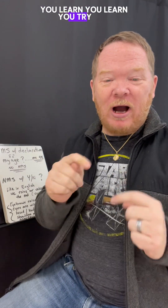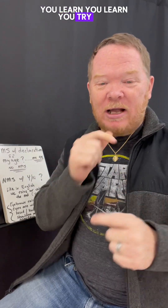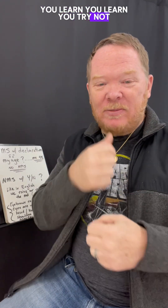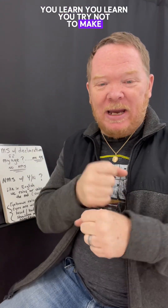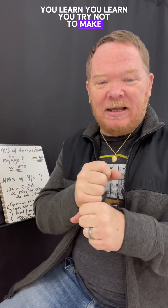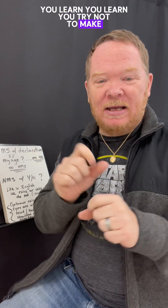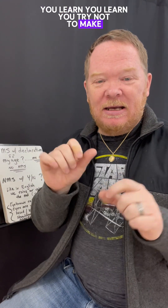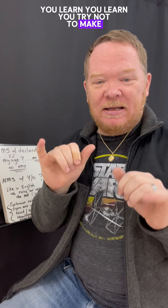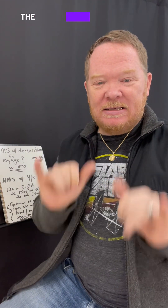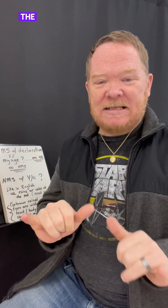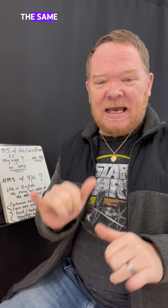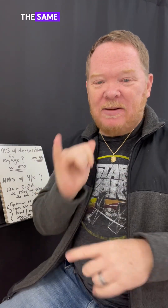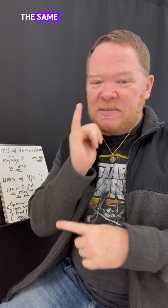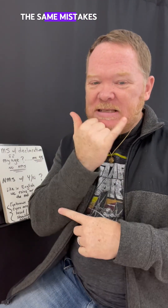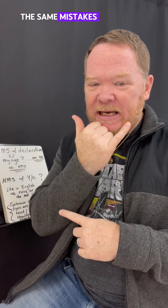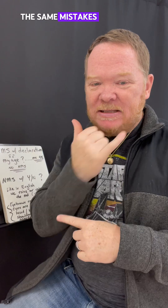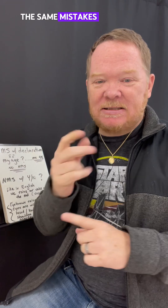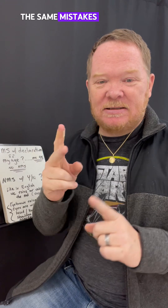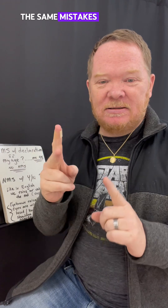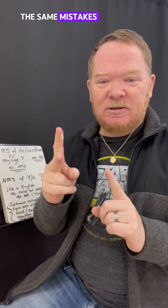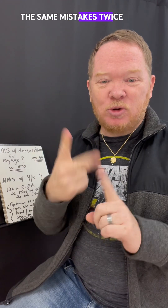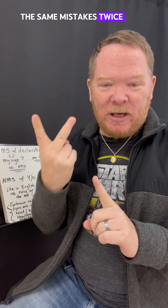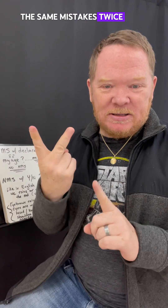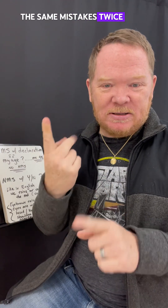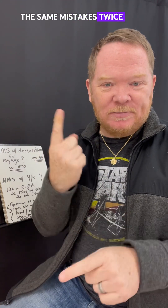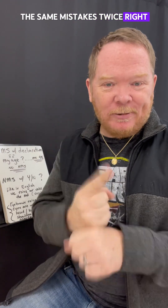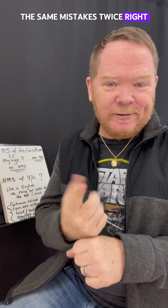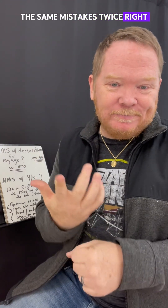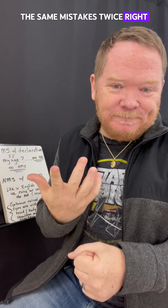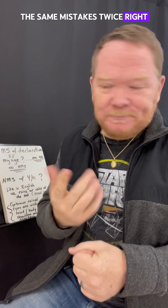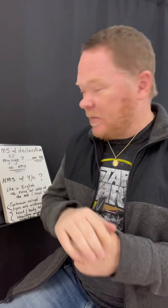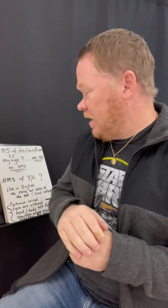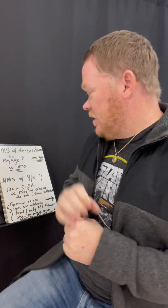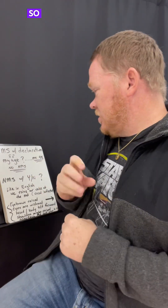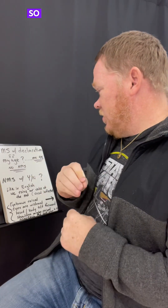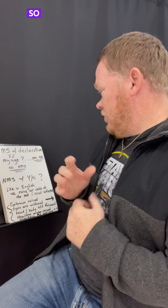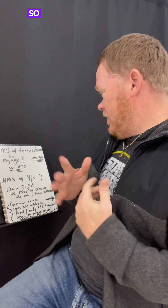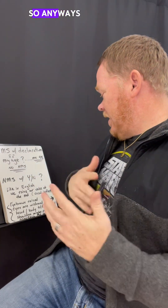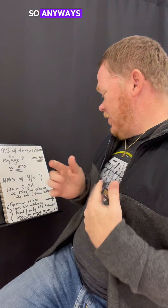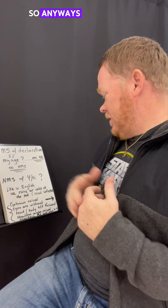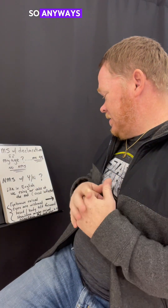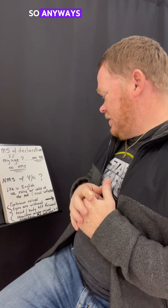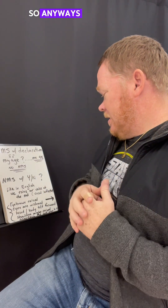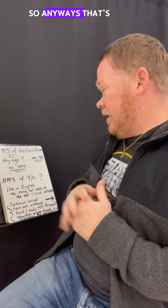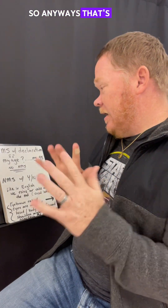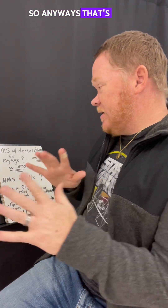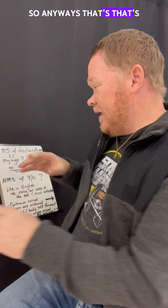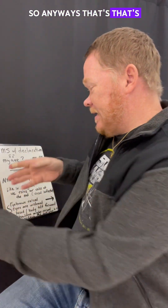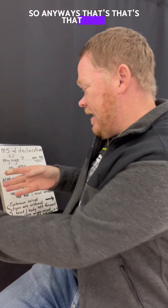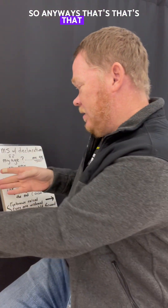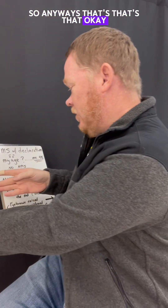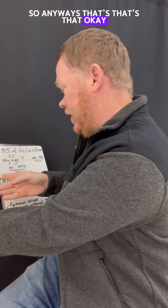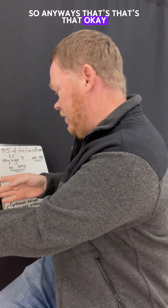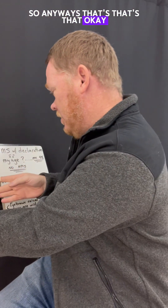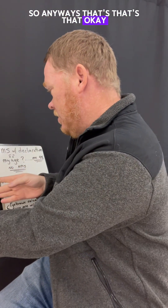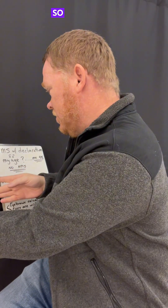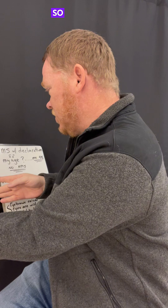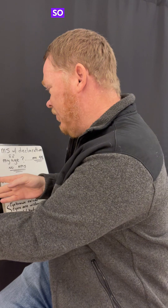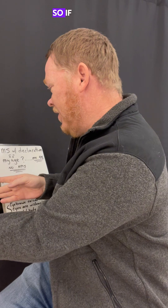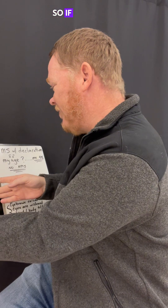to make the same mistakes twice, right? So anyways, so that's that. Okay, so if I'm